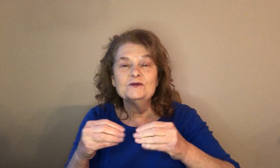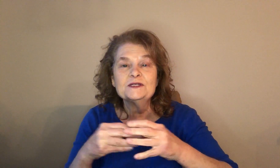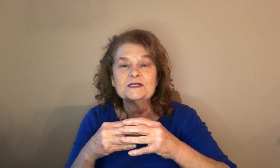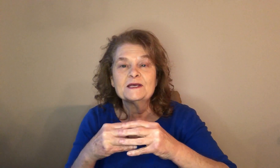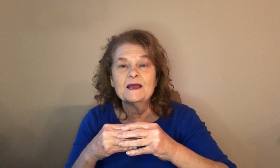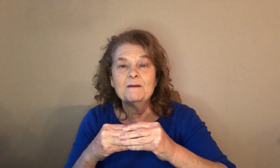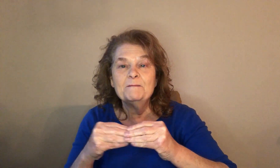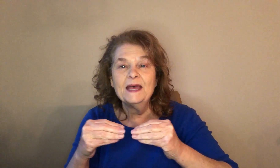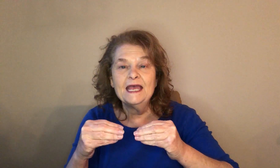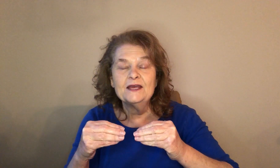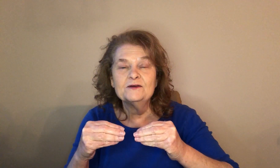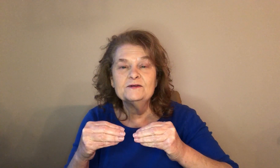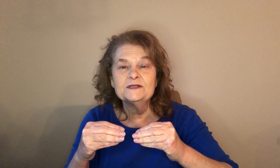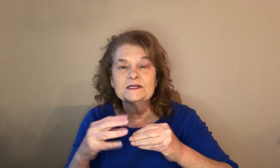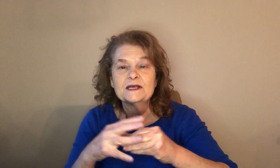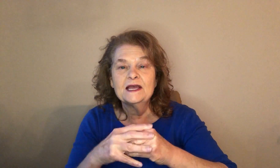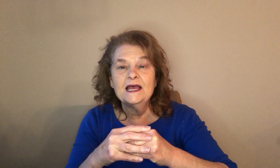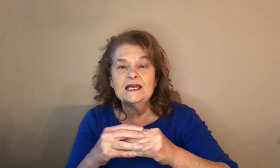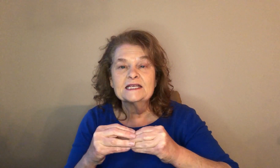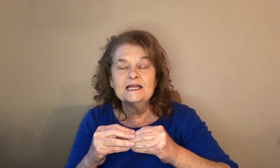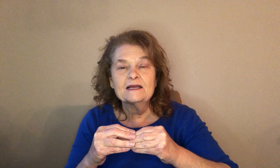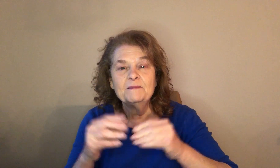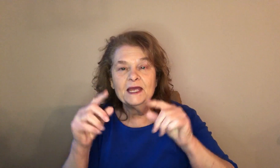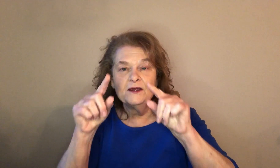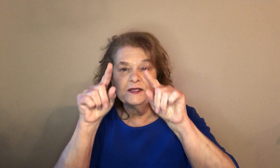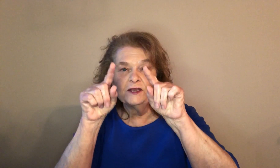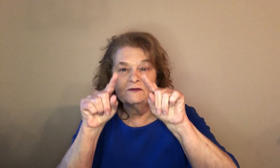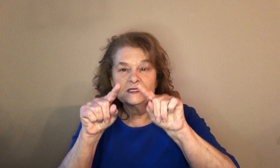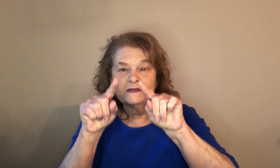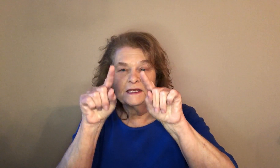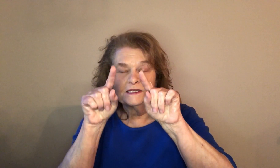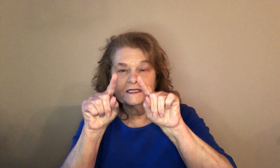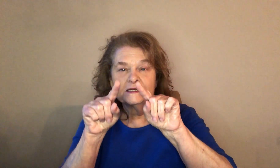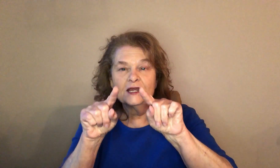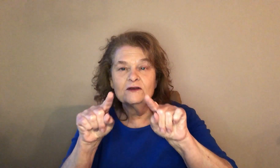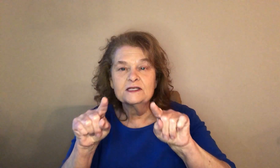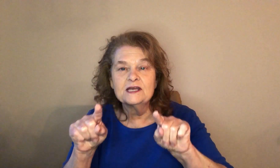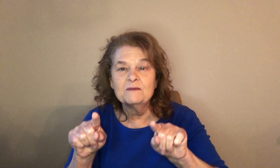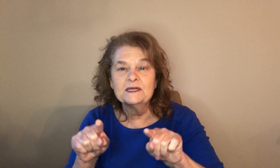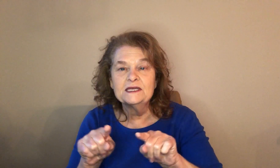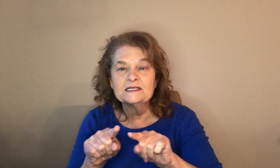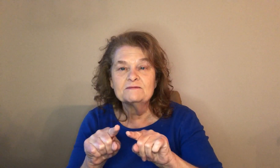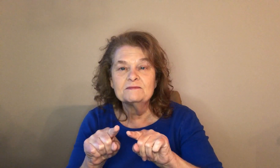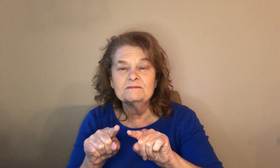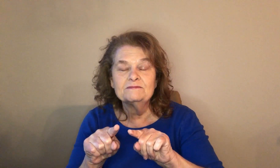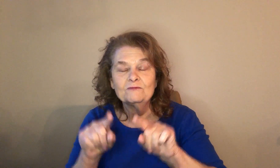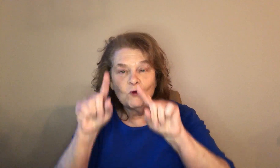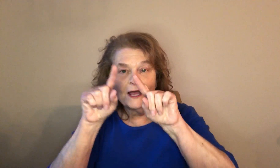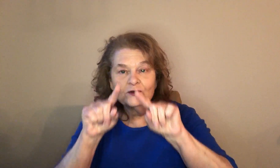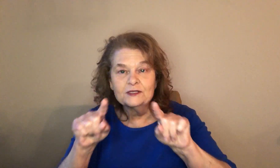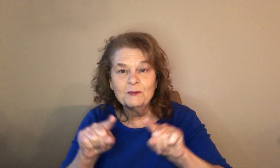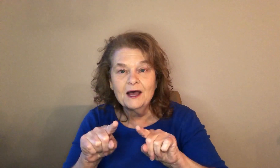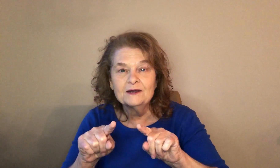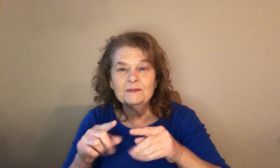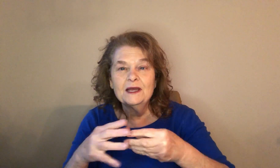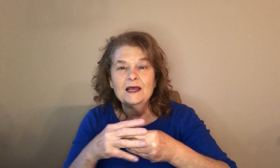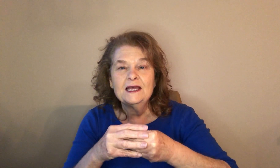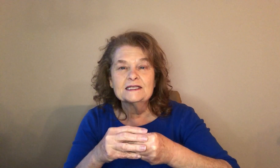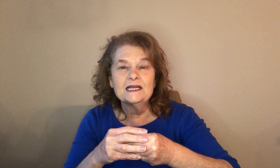pears, it's kind of like a pear, you know, is narrow at the top and gets wider at the bottom. It's kind of like